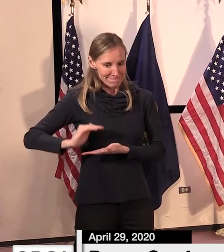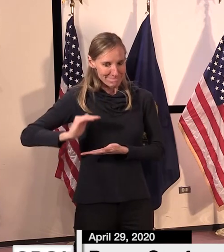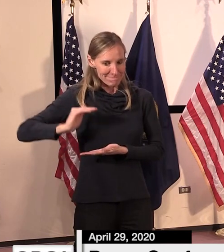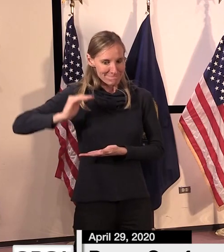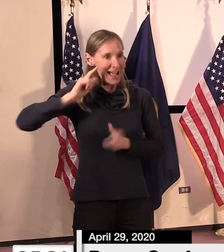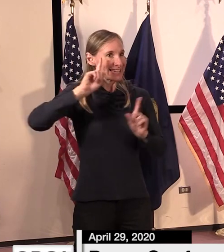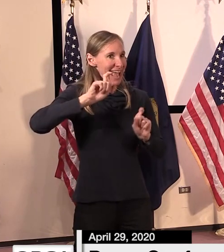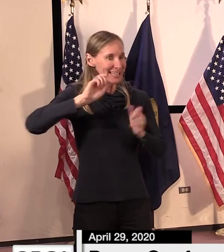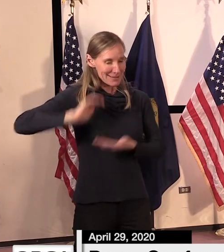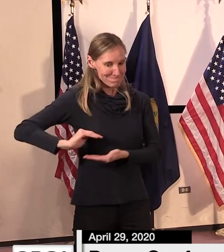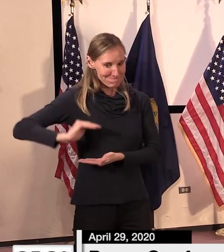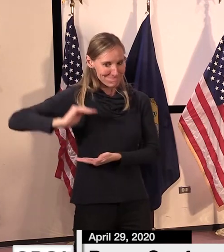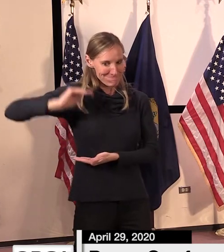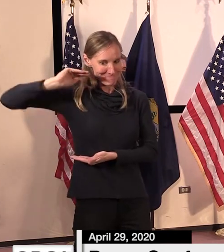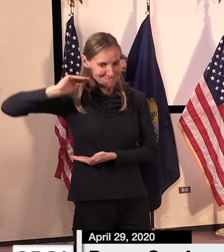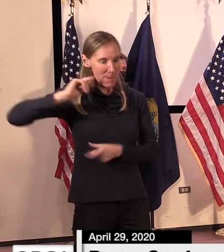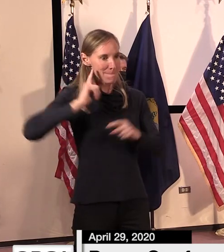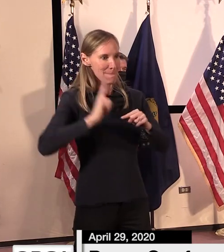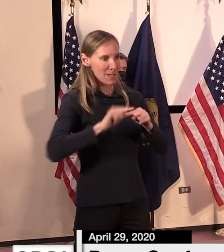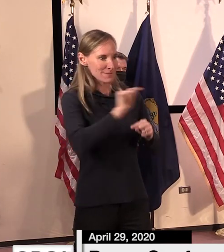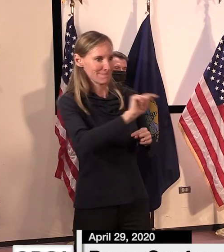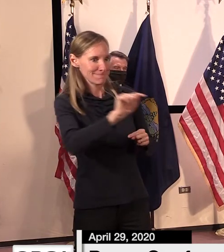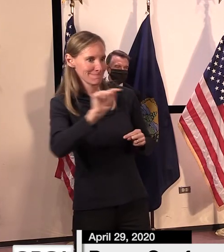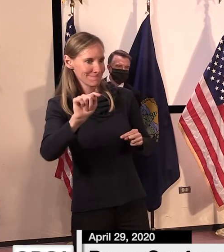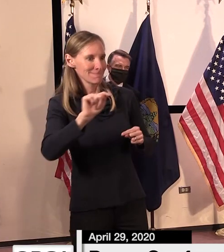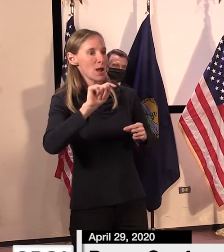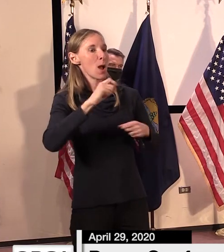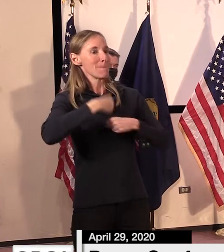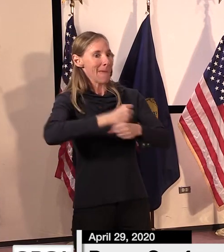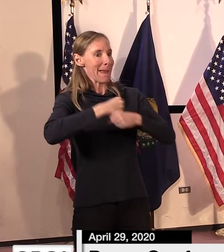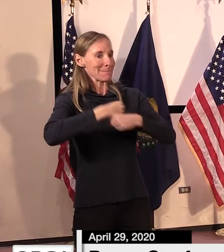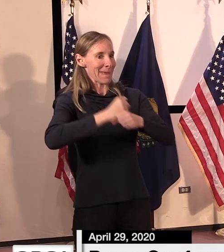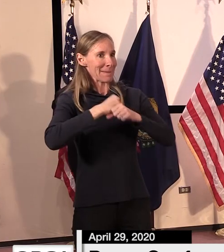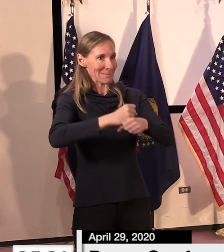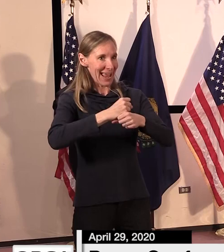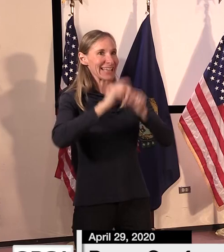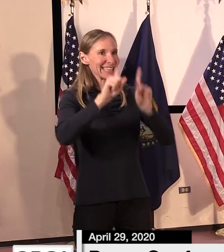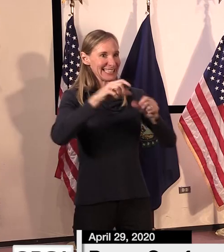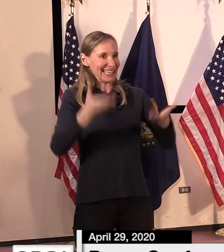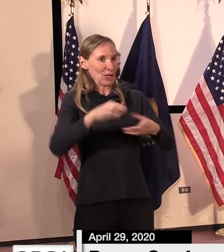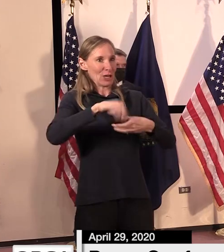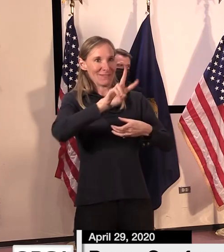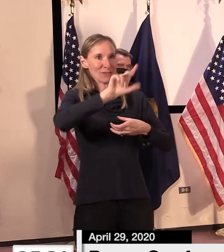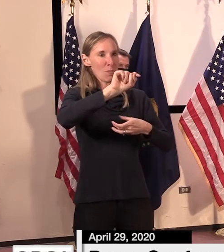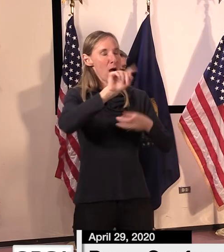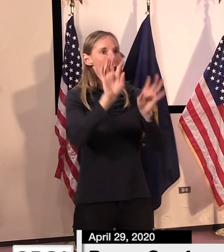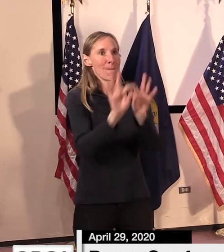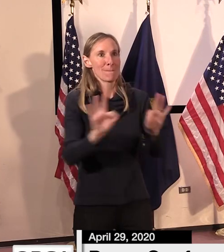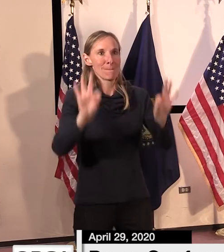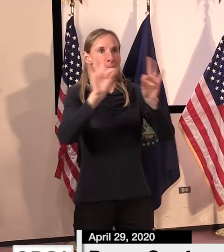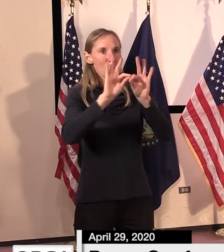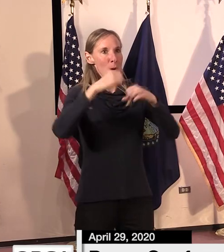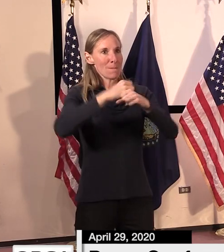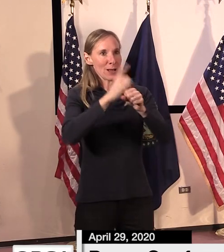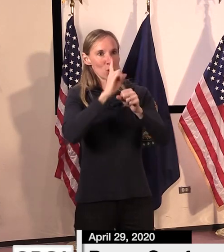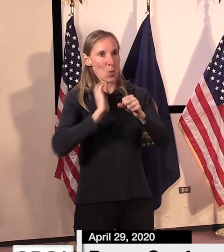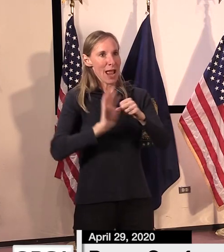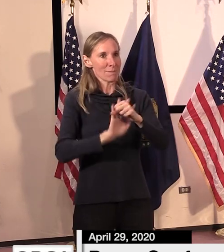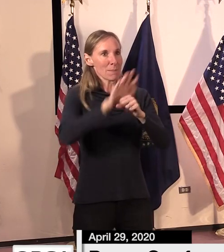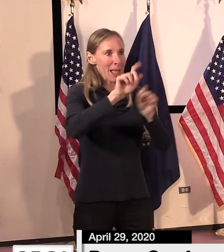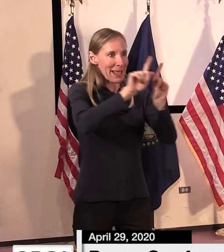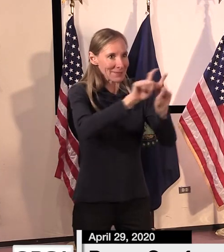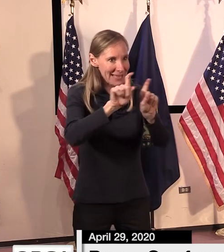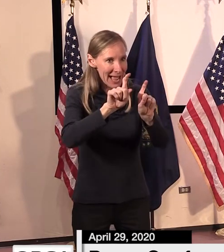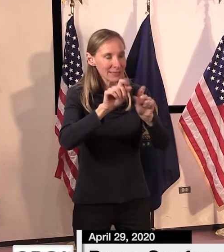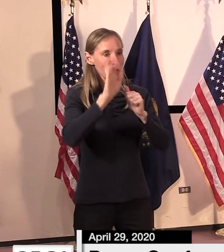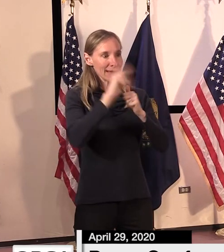while working with community partners to produce in-state tests will be key to our success in expanding testing and contact tracing.